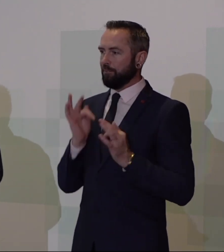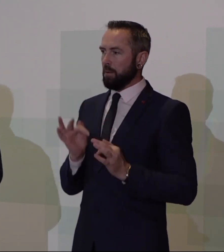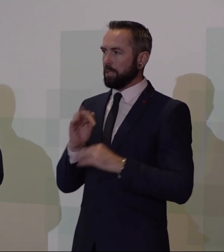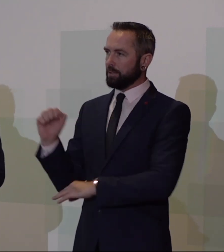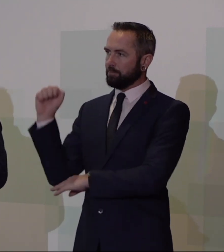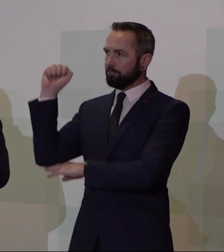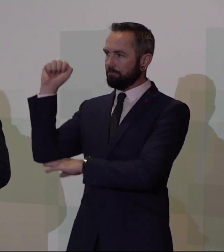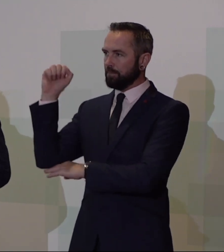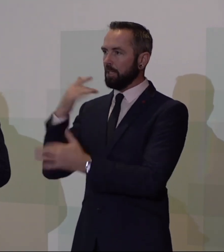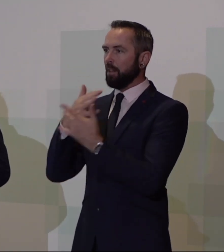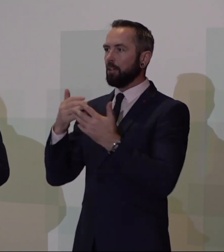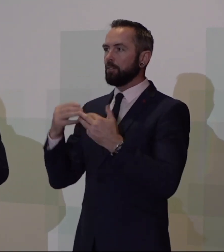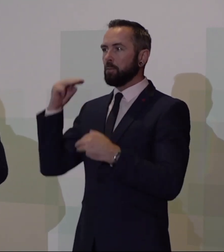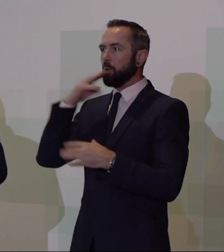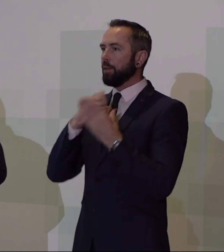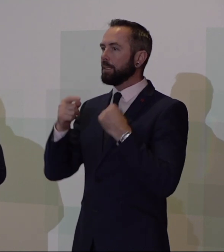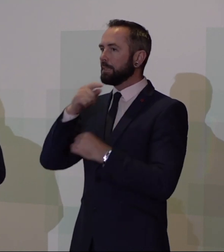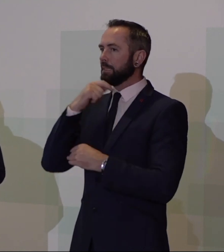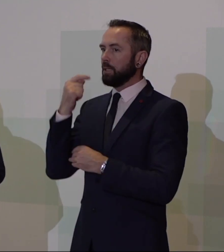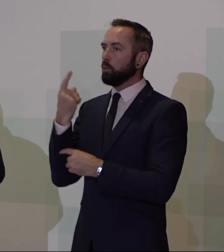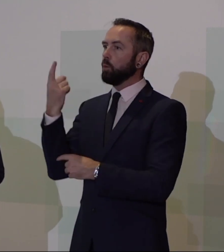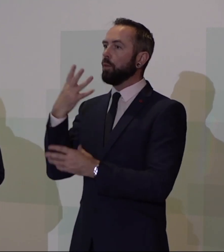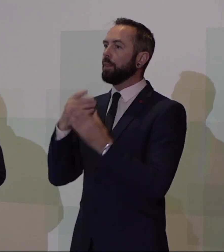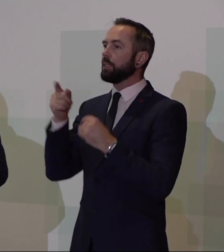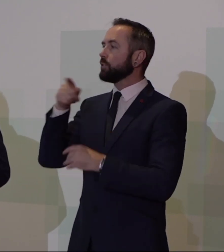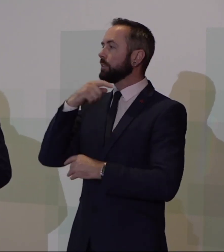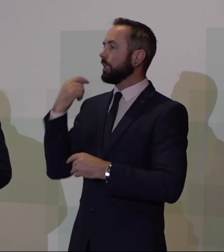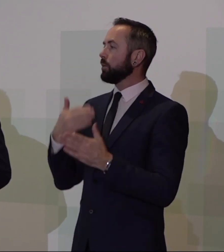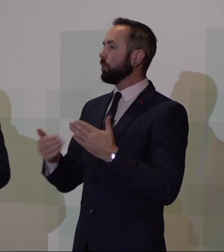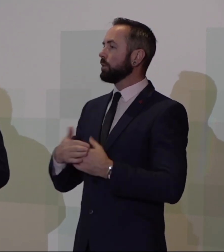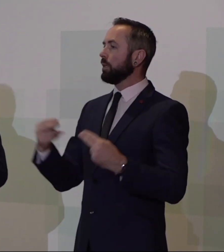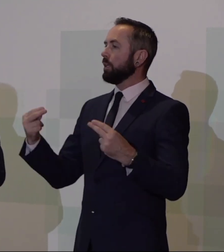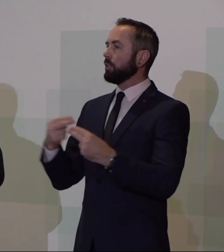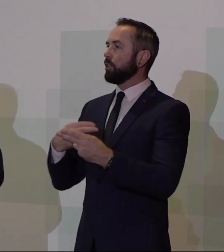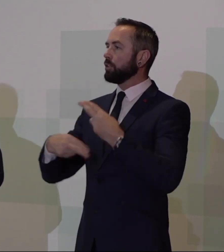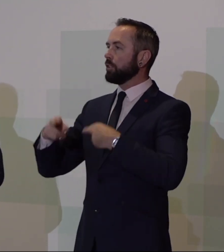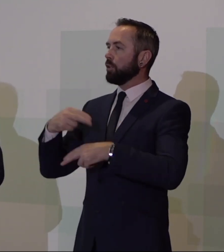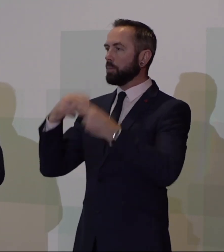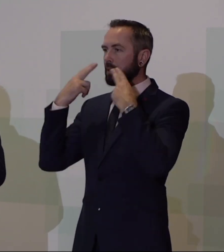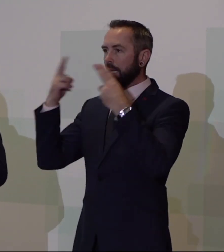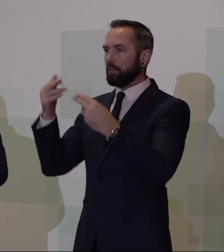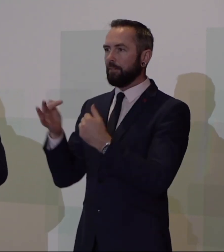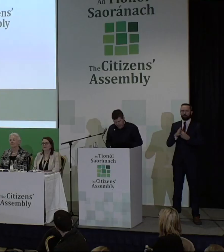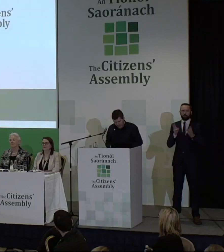had many quotes and things to say. One of the things she did say, though, was that nursing comes naturally to women.